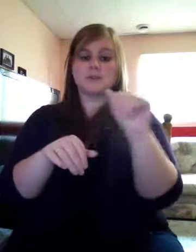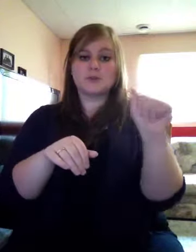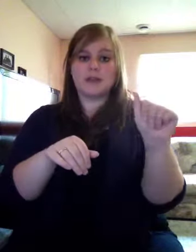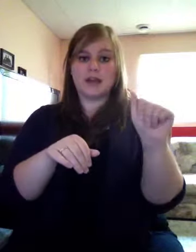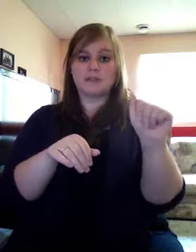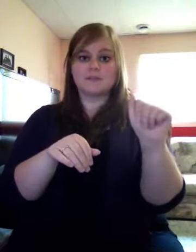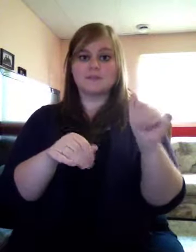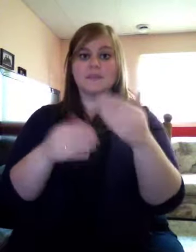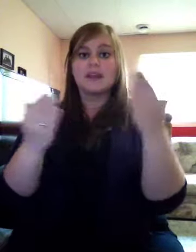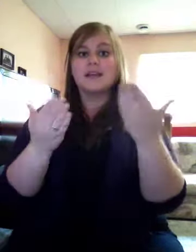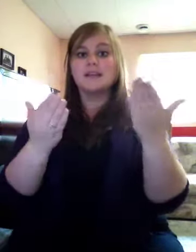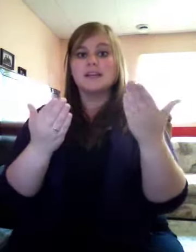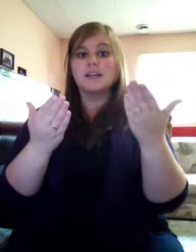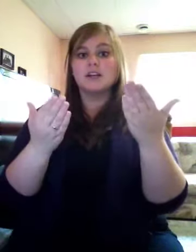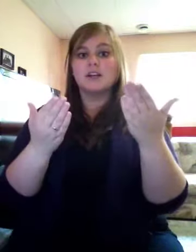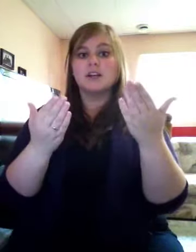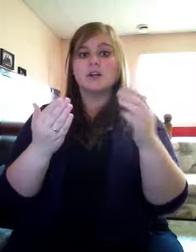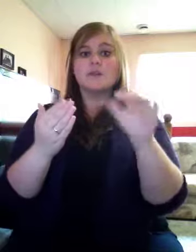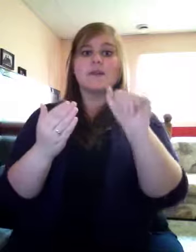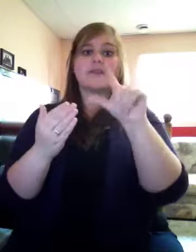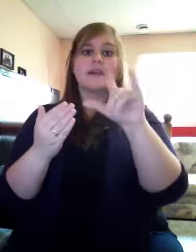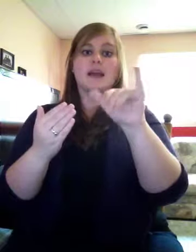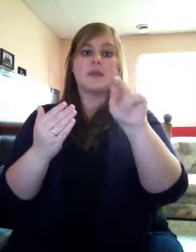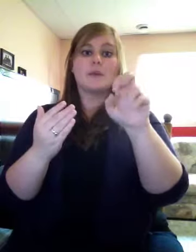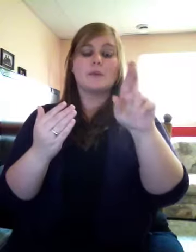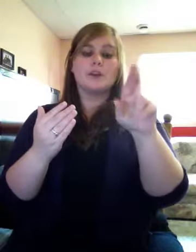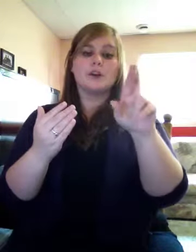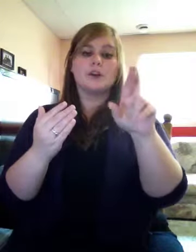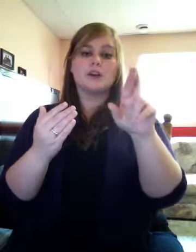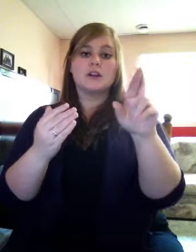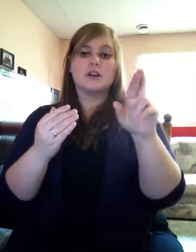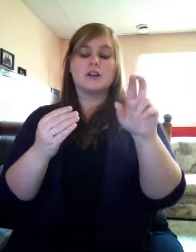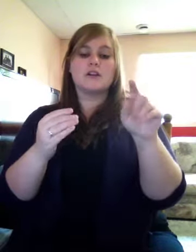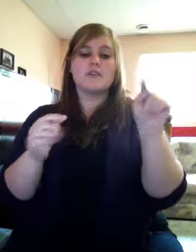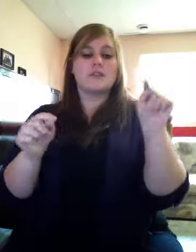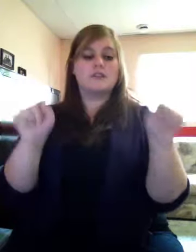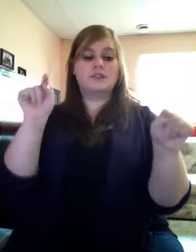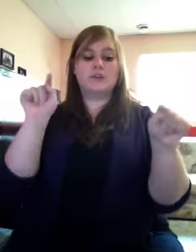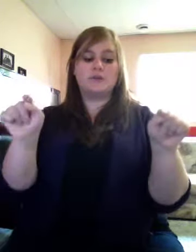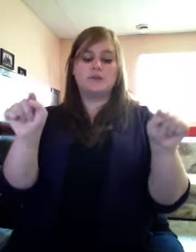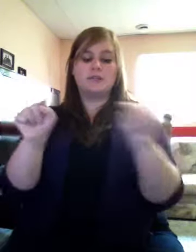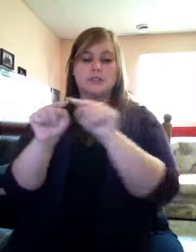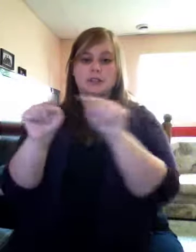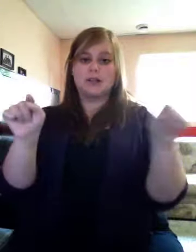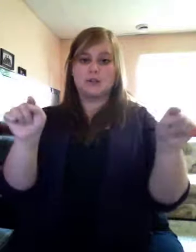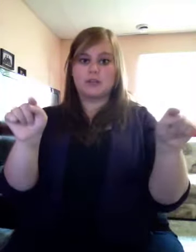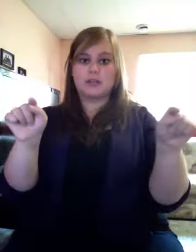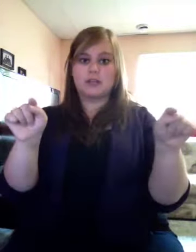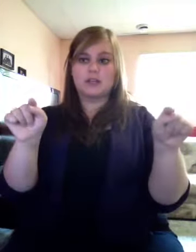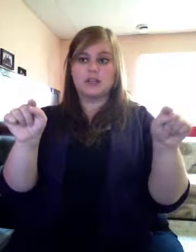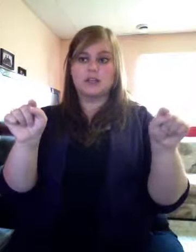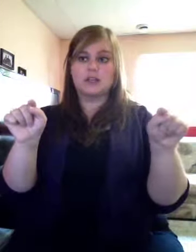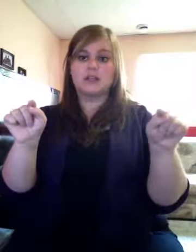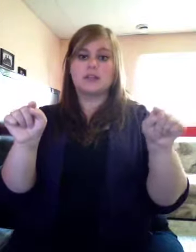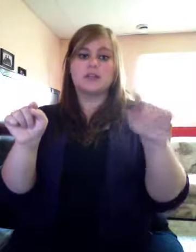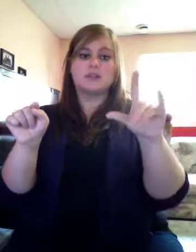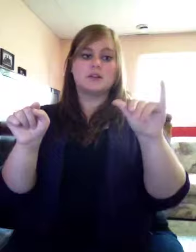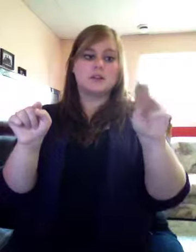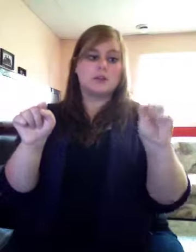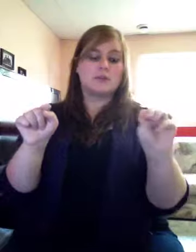we're putting the calipers from anterior, posterior, and laterally, trying to add that lumen and the thrombus to our measurements. And I came up